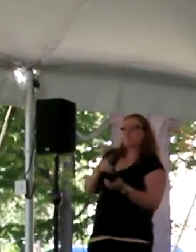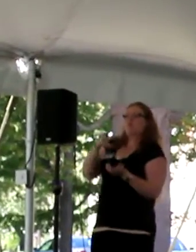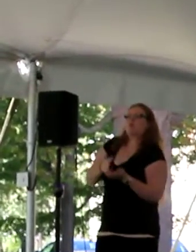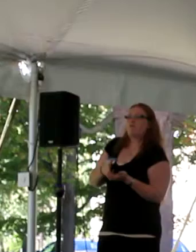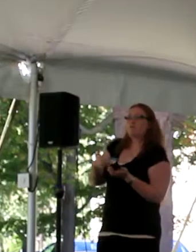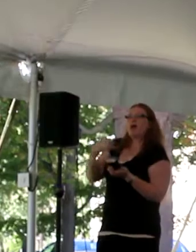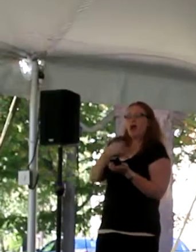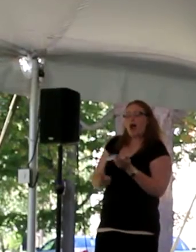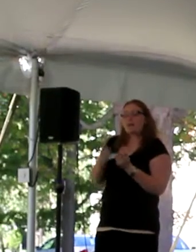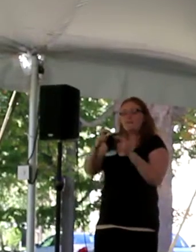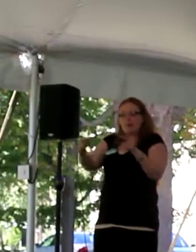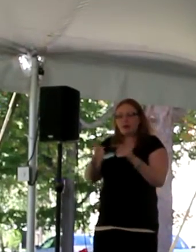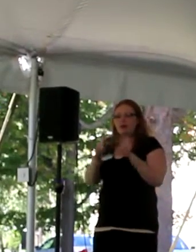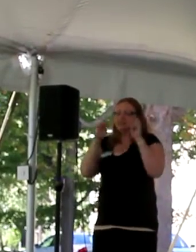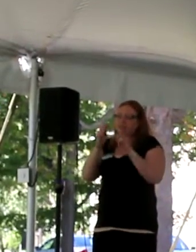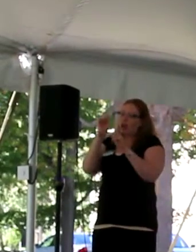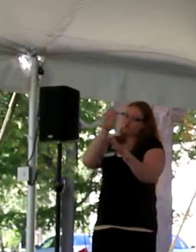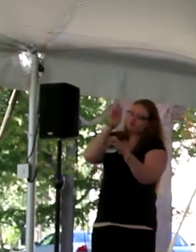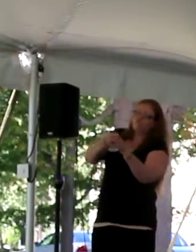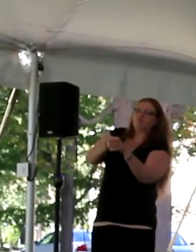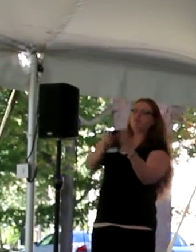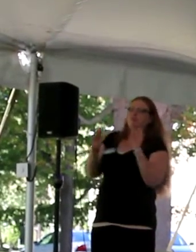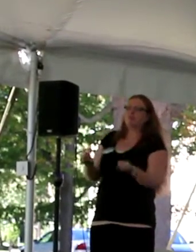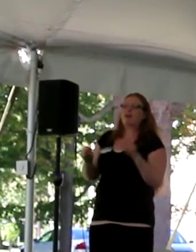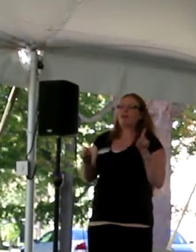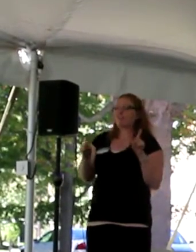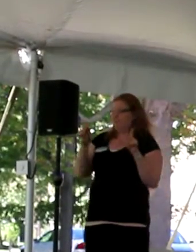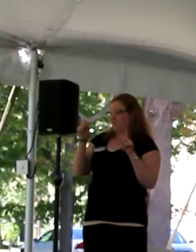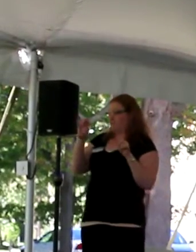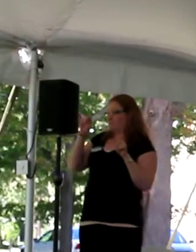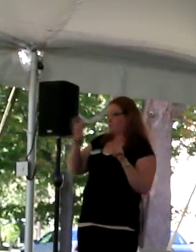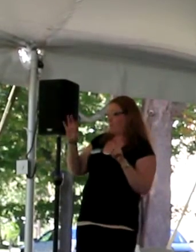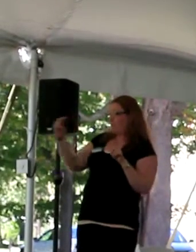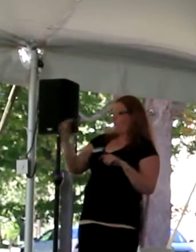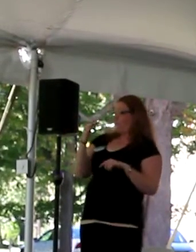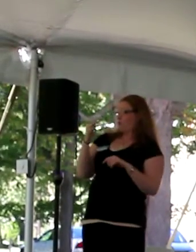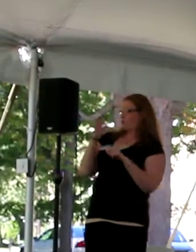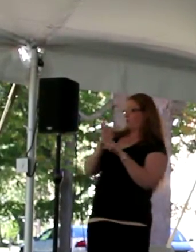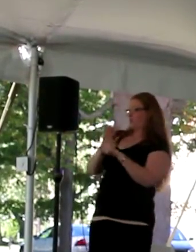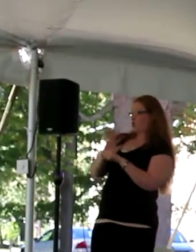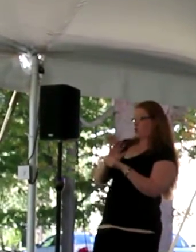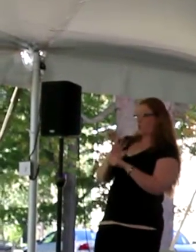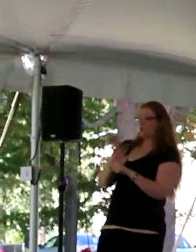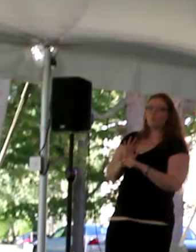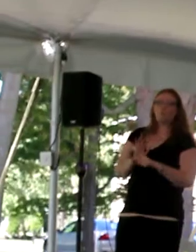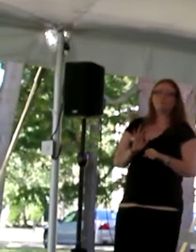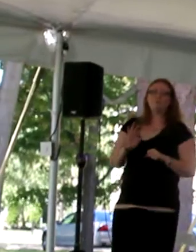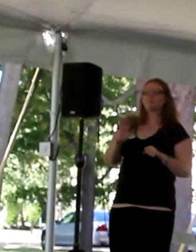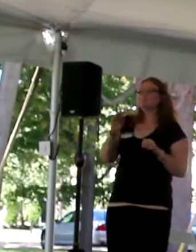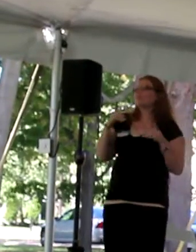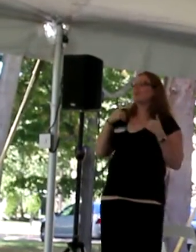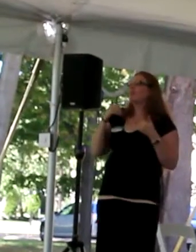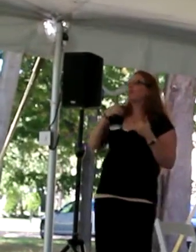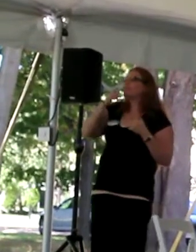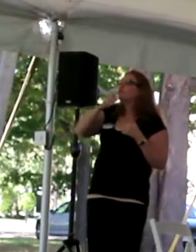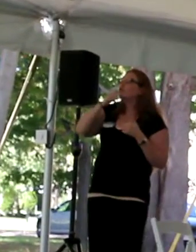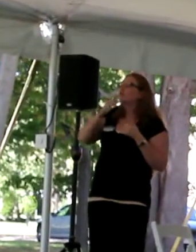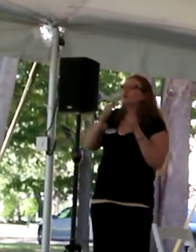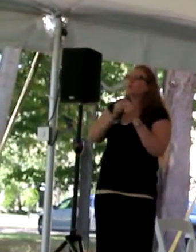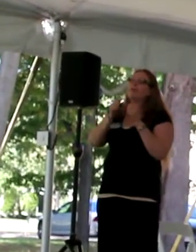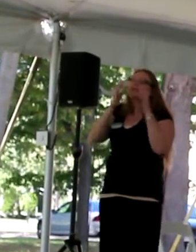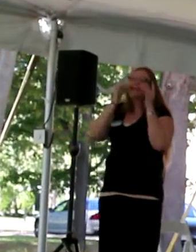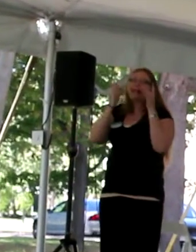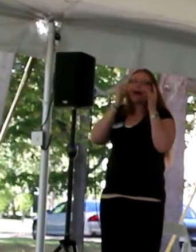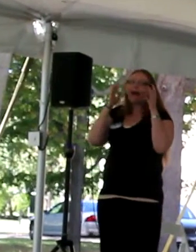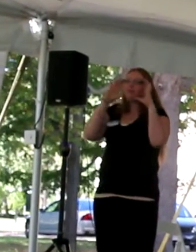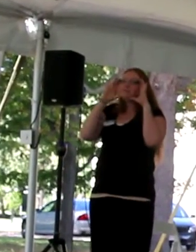had a place where she could join in. And the video, if anyone was paying attention to the video, the little girl that had the cat face on,